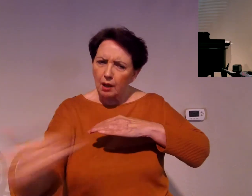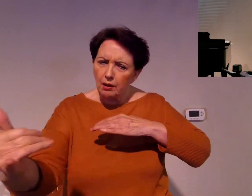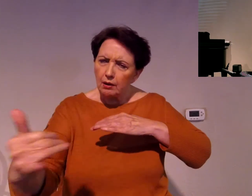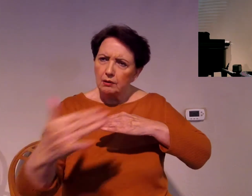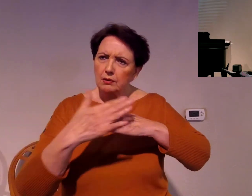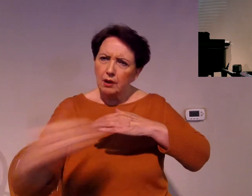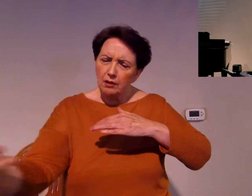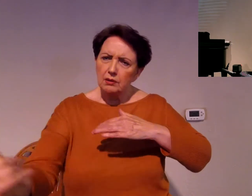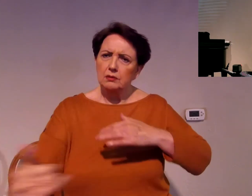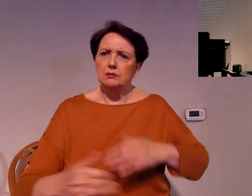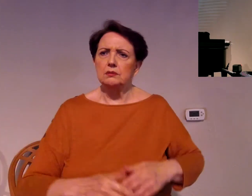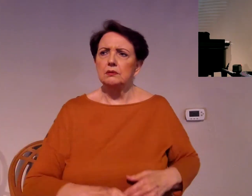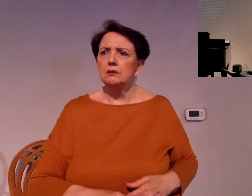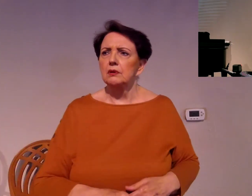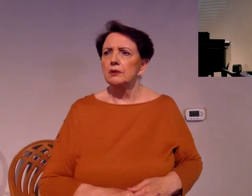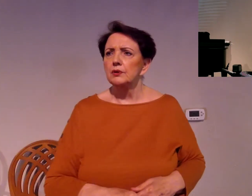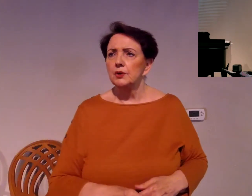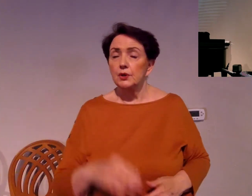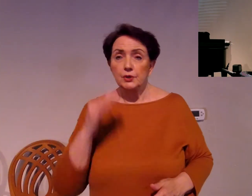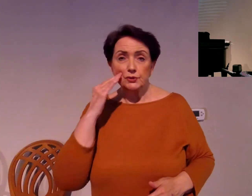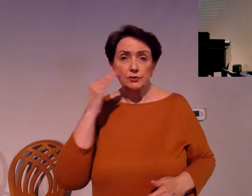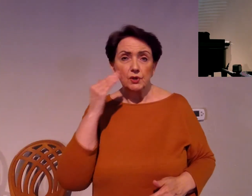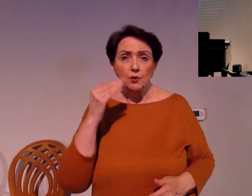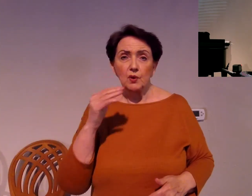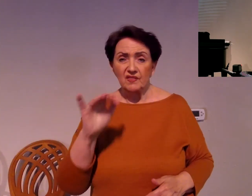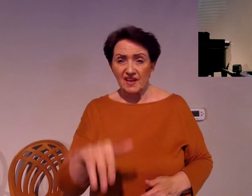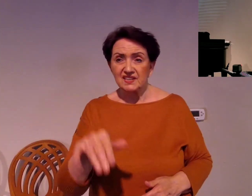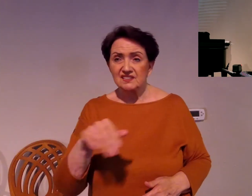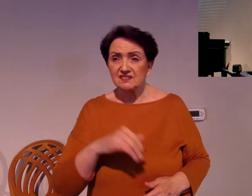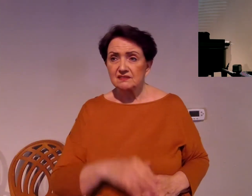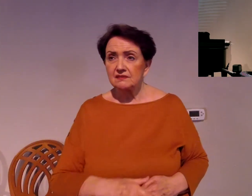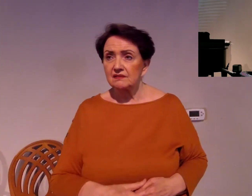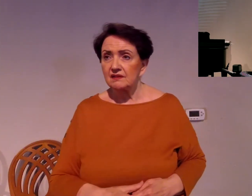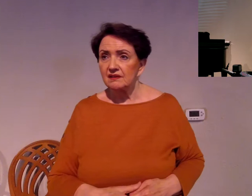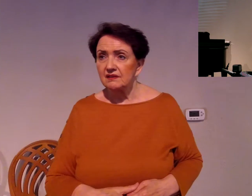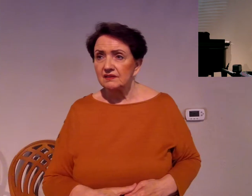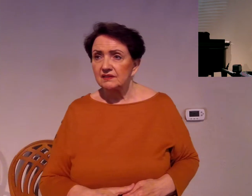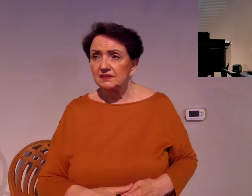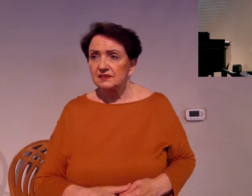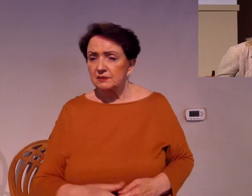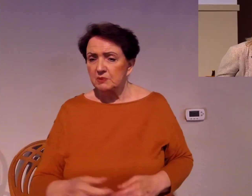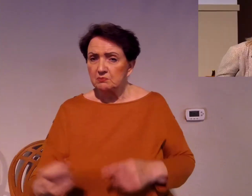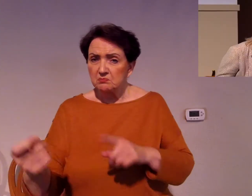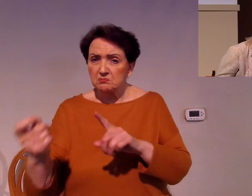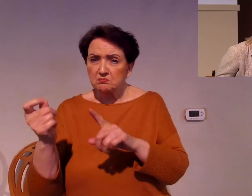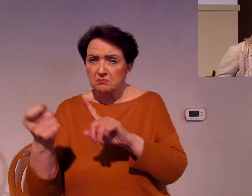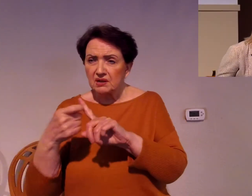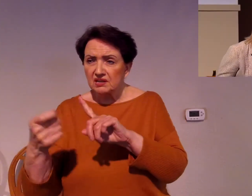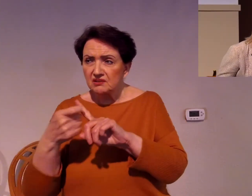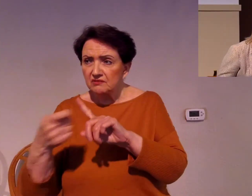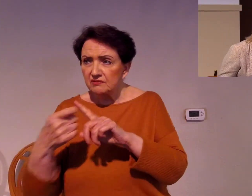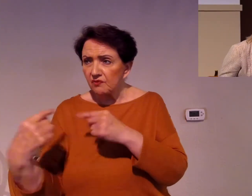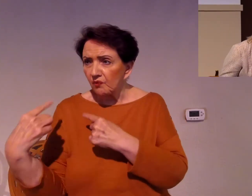through life. Do you know what that one is? Has it been nagging at you for a while?